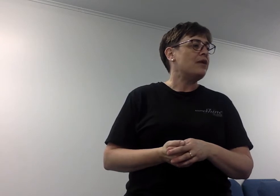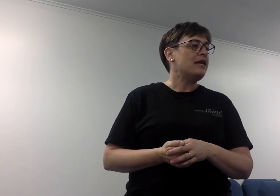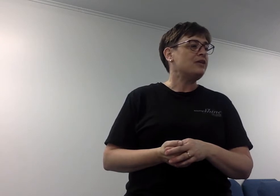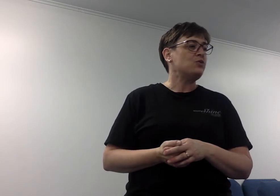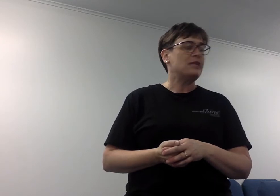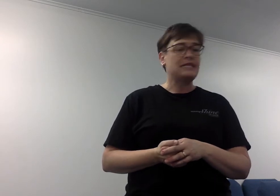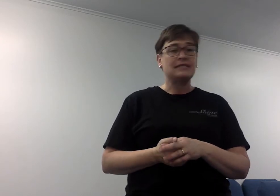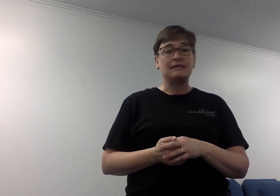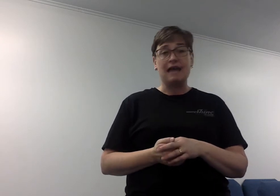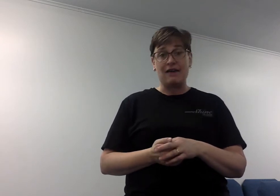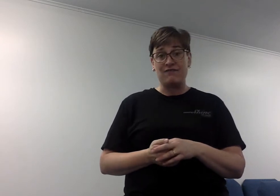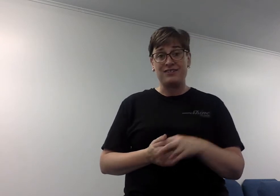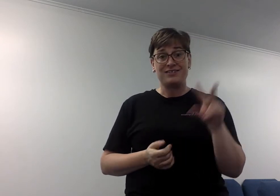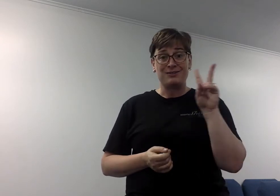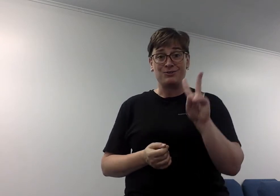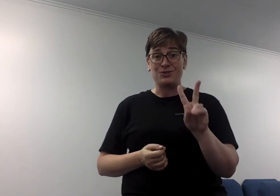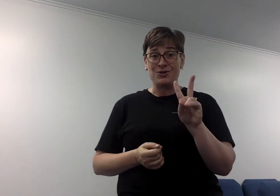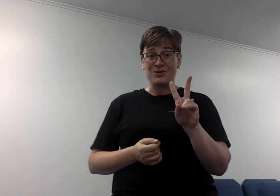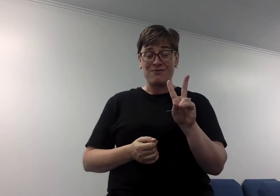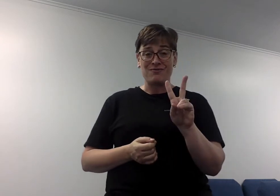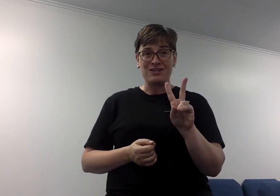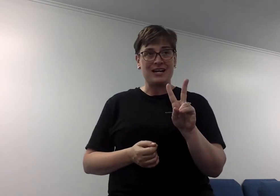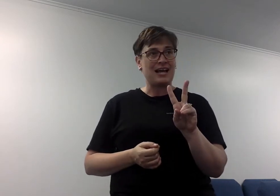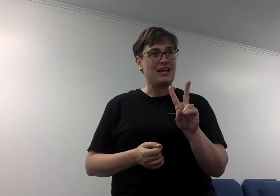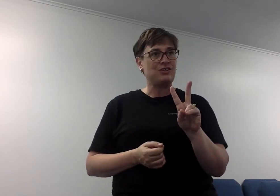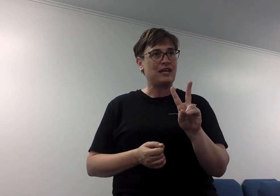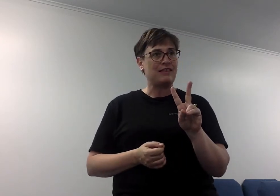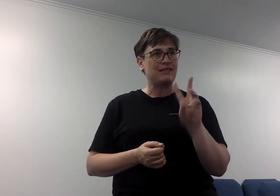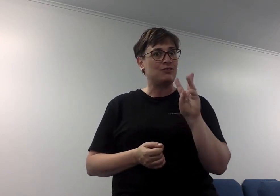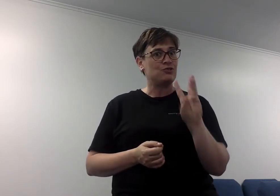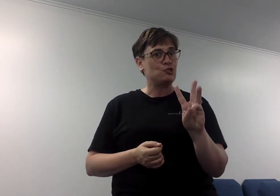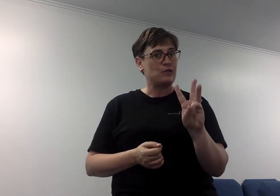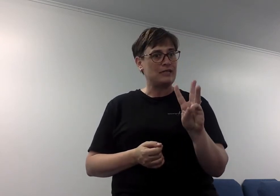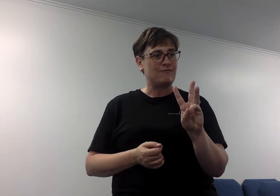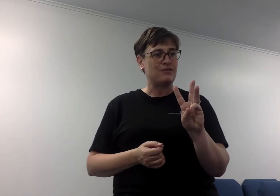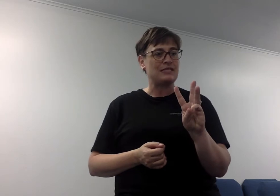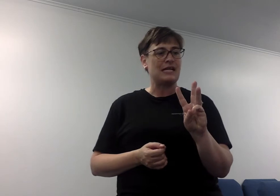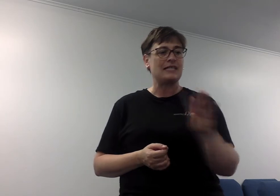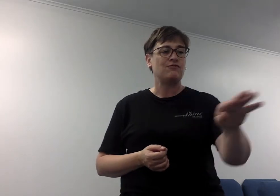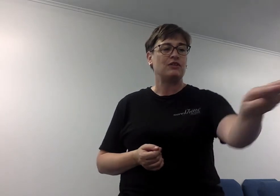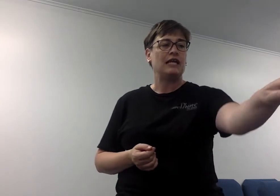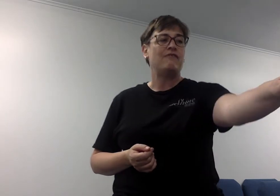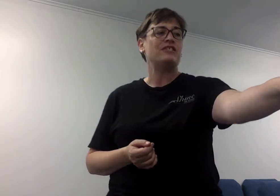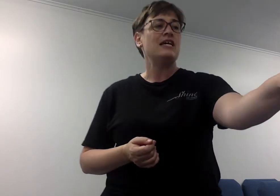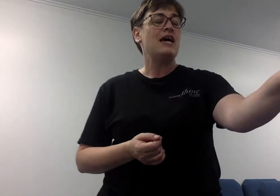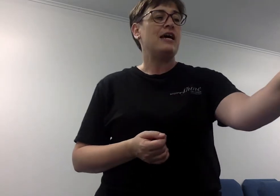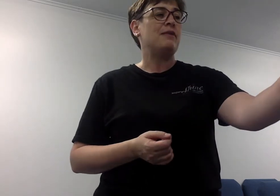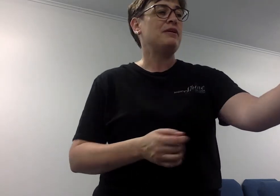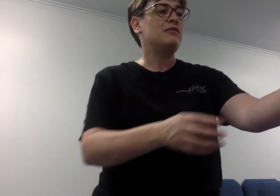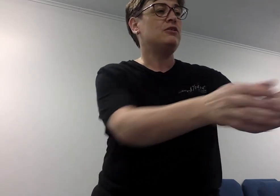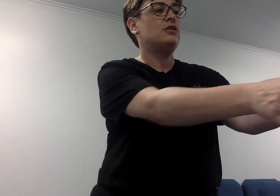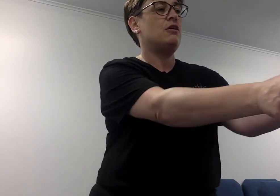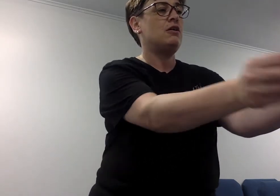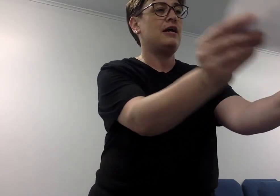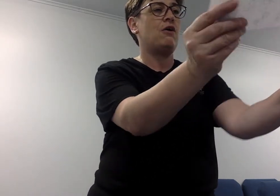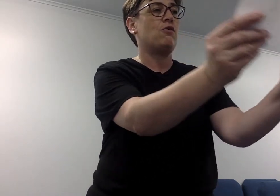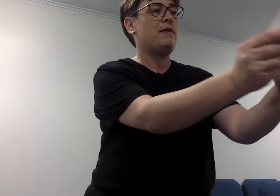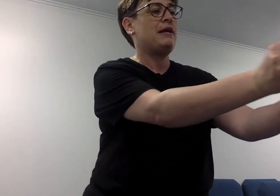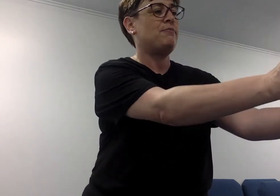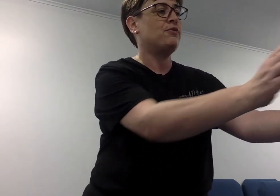next one is left. There's two different, and actually I think there's three different signs for left. And I'm going to look on our paper to